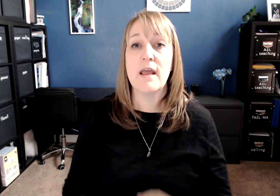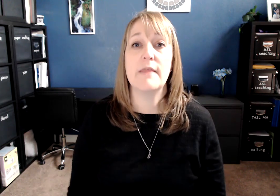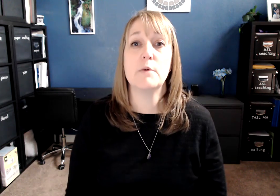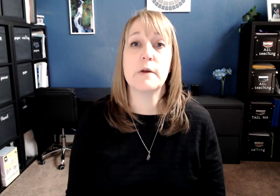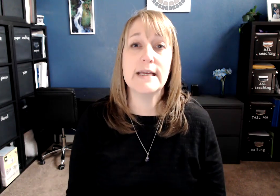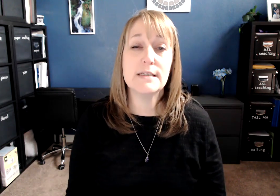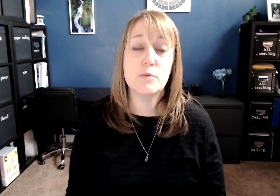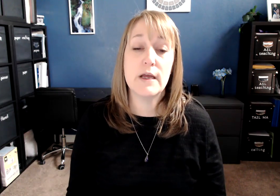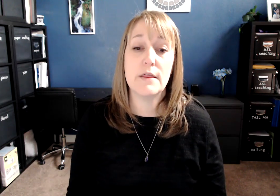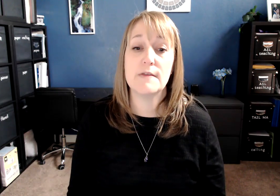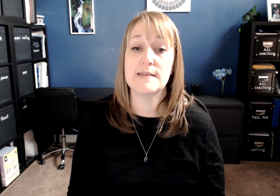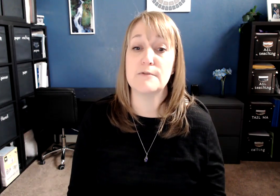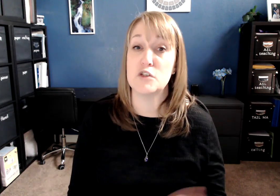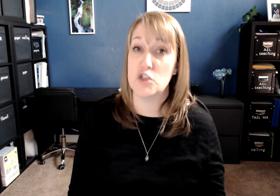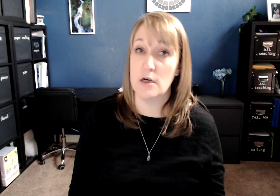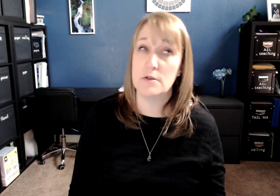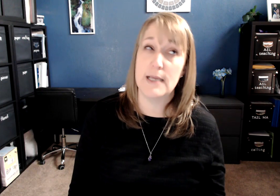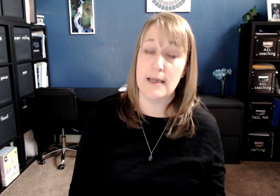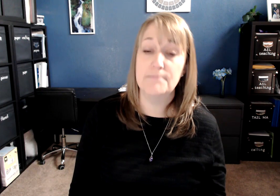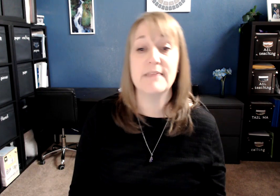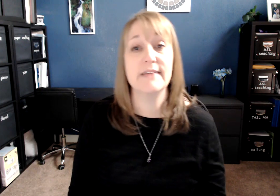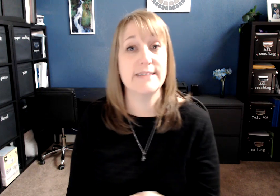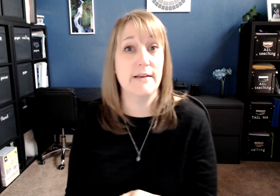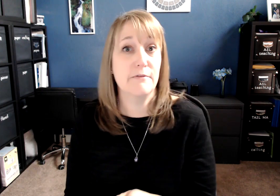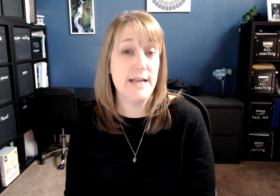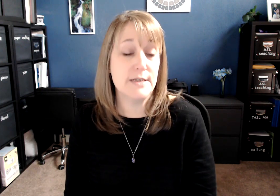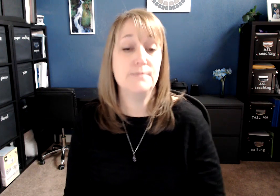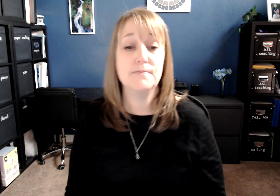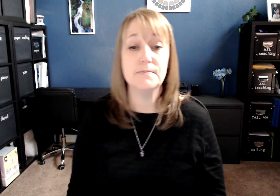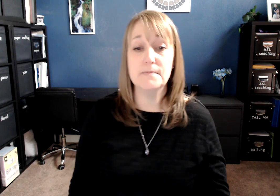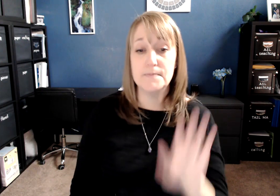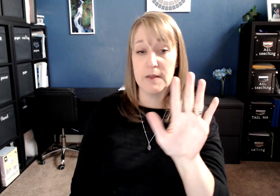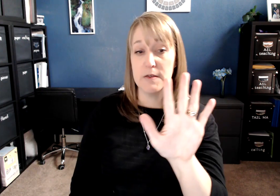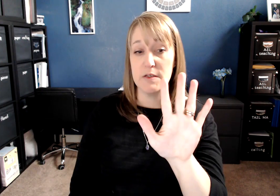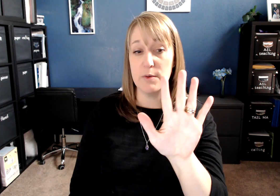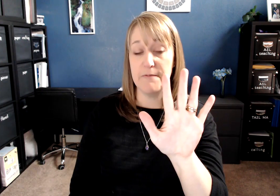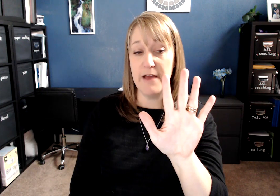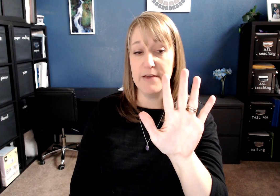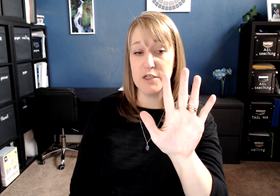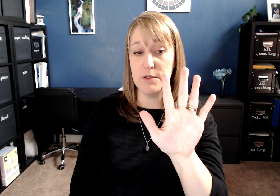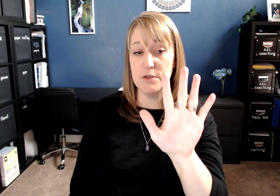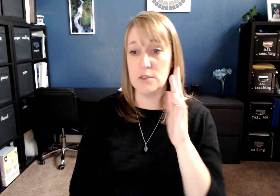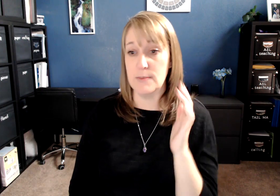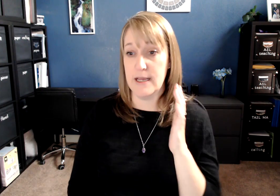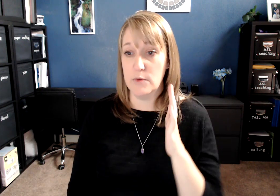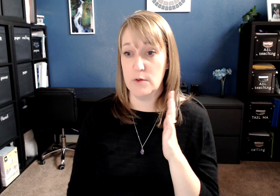And then we're going to end with the sign for start or begin and the sign for end. So you want a five handshake on your non-dominant hand with your